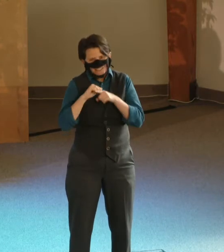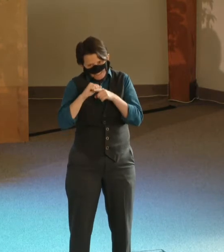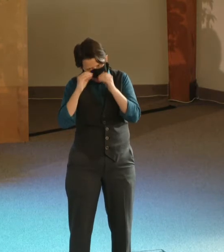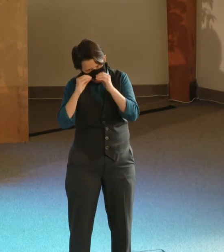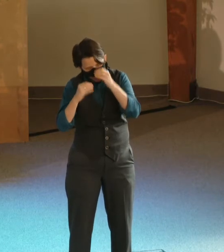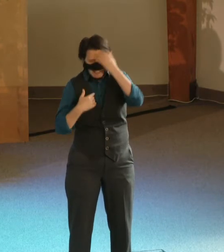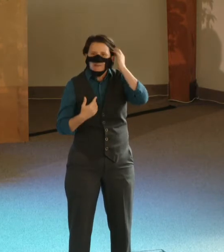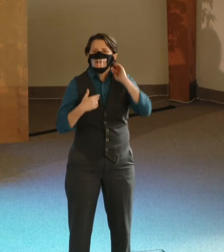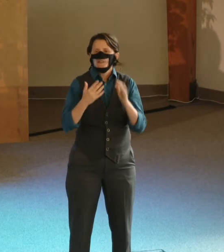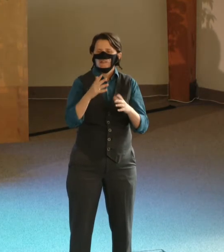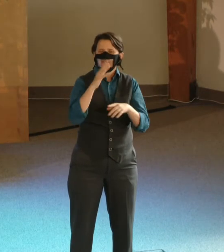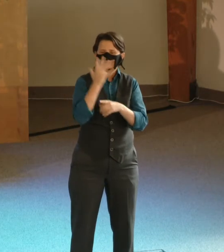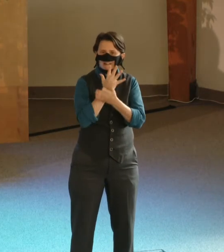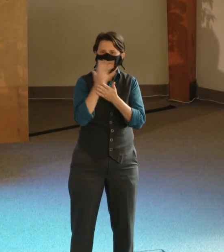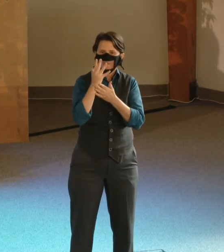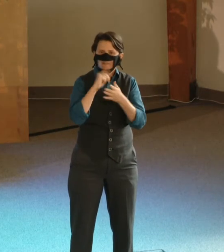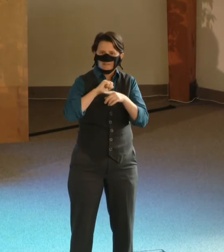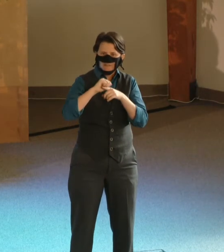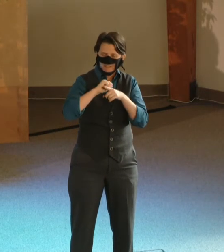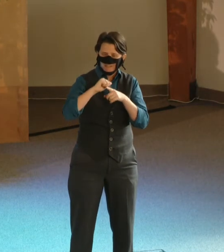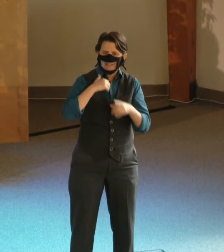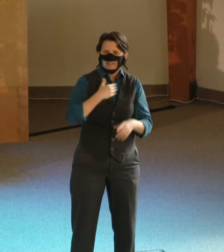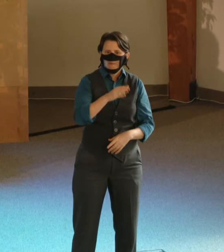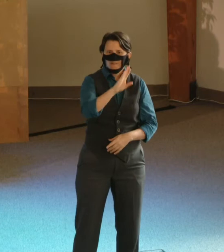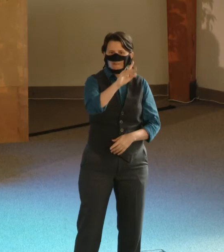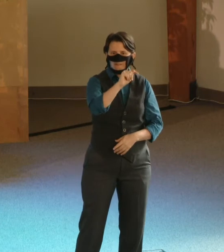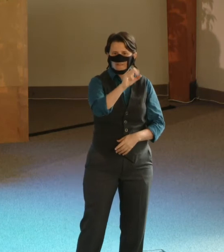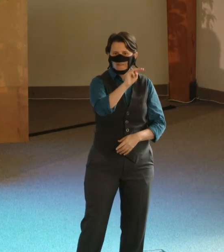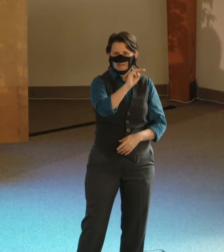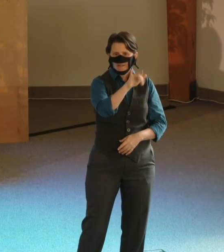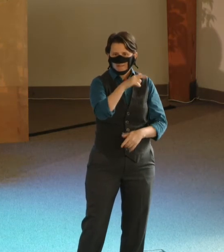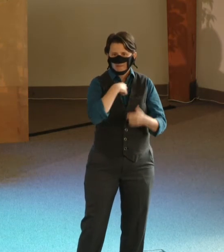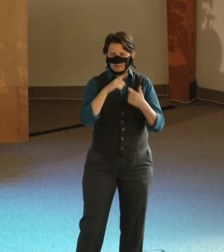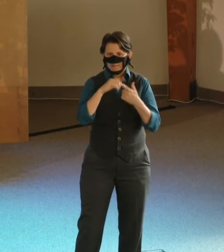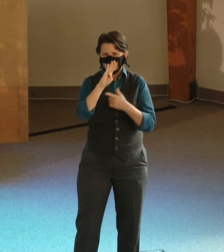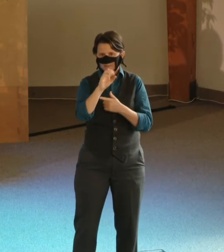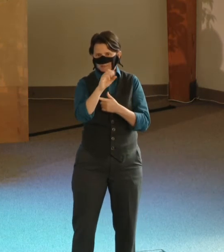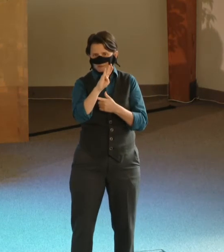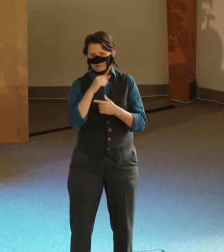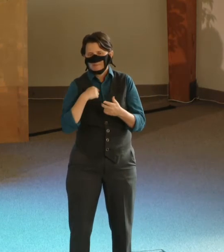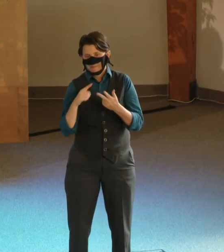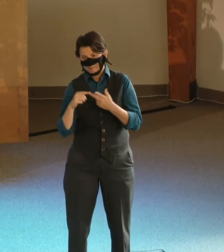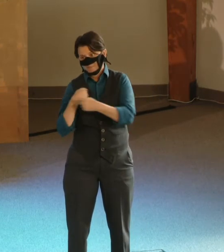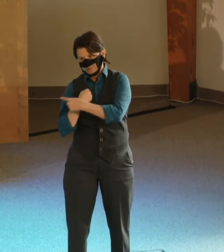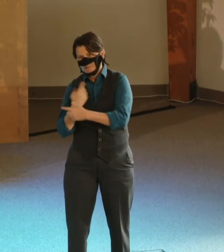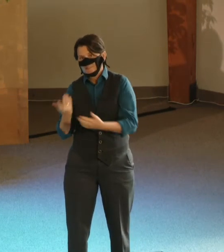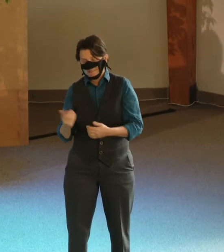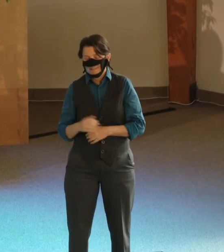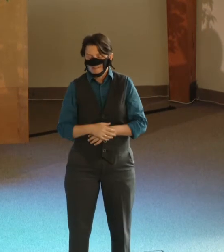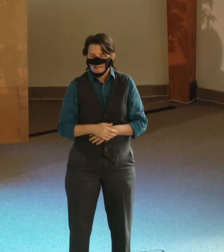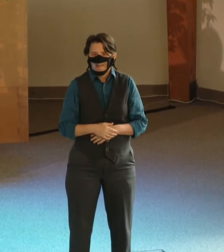with Tammy and with Bob Withrow, and I got to participate this time as well. So it's just